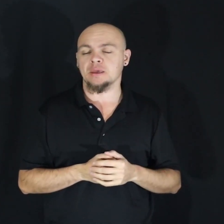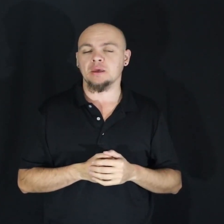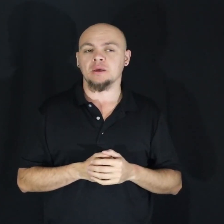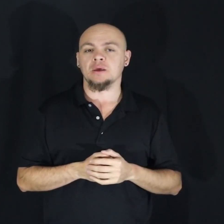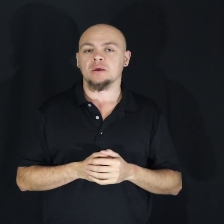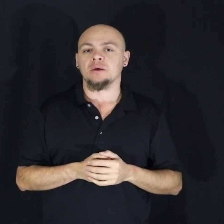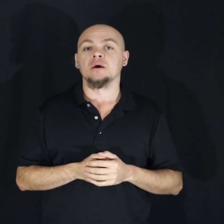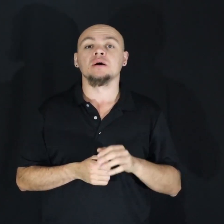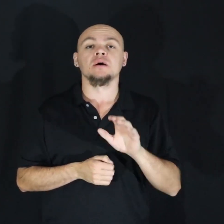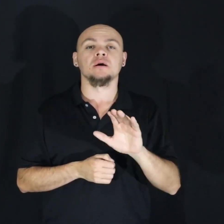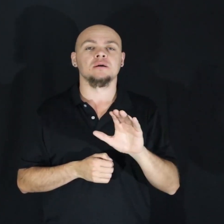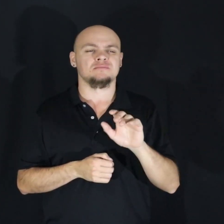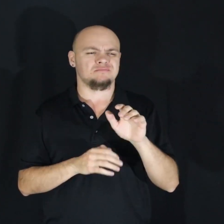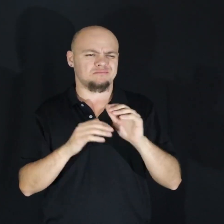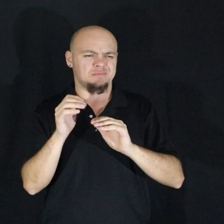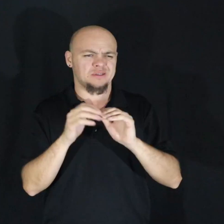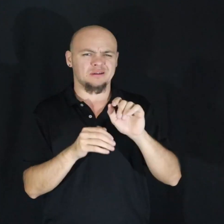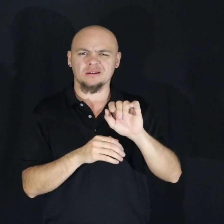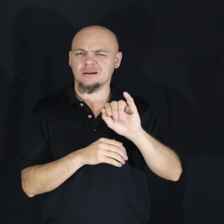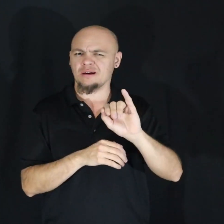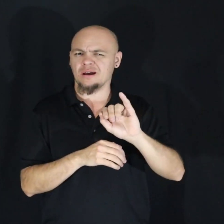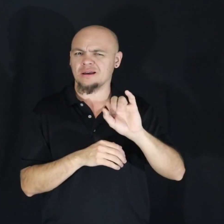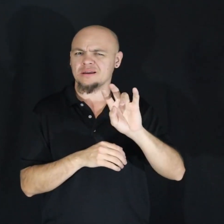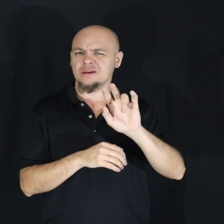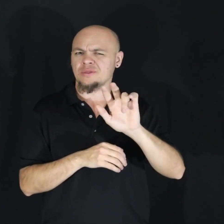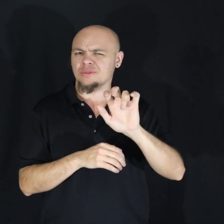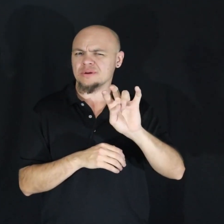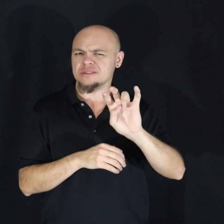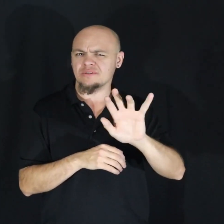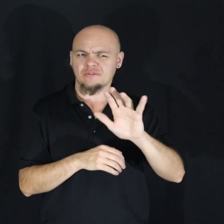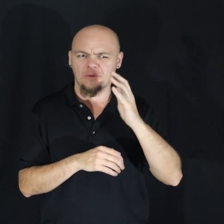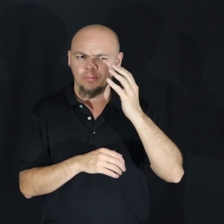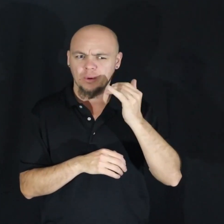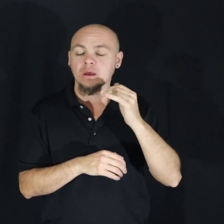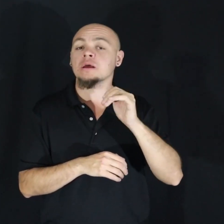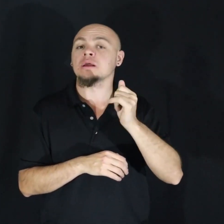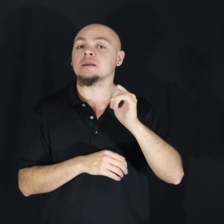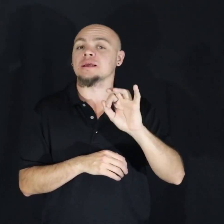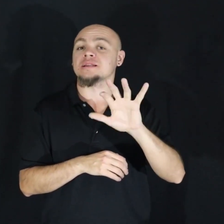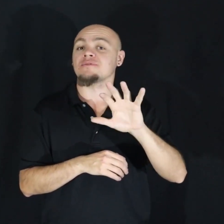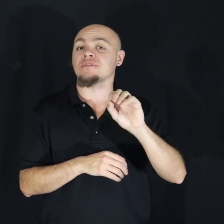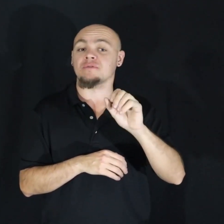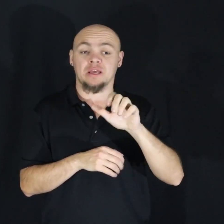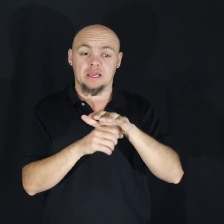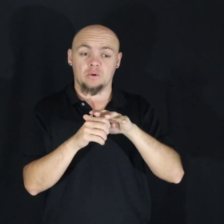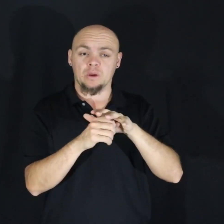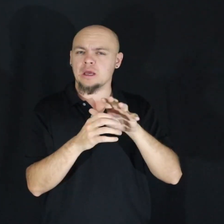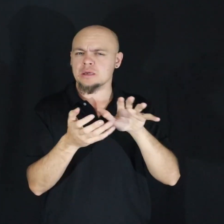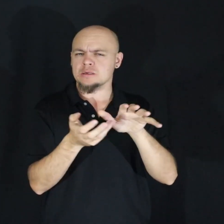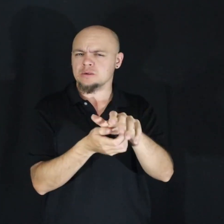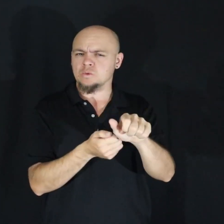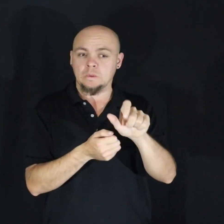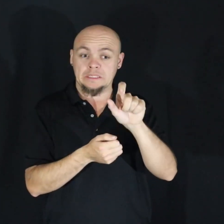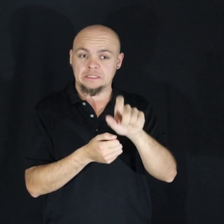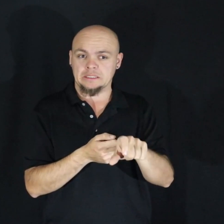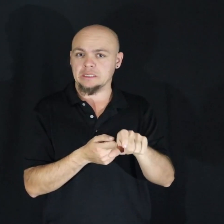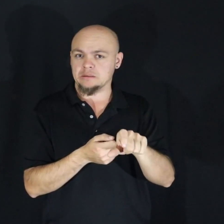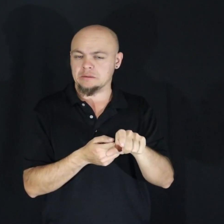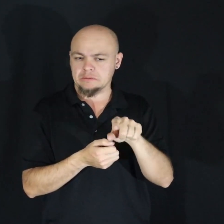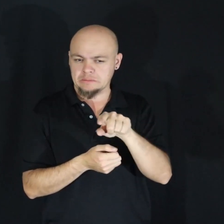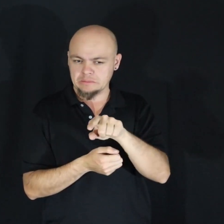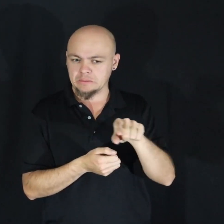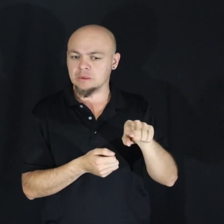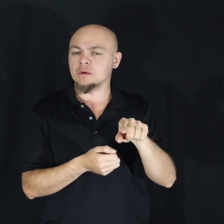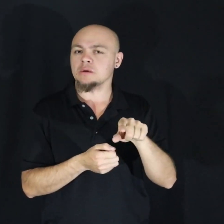But when considering to build I-375, in the late 1950s, the area that needed to be demolished in question